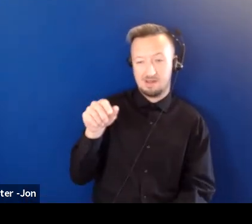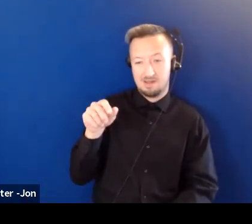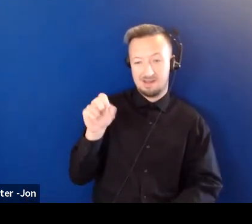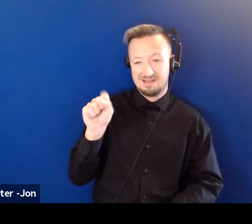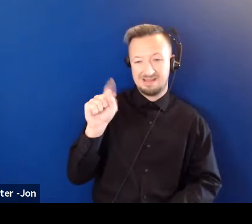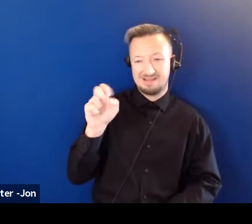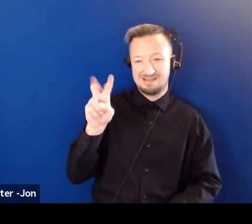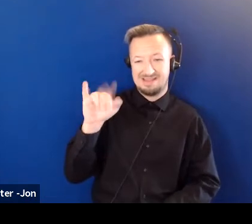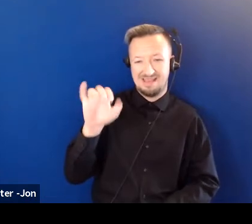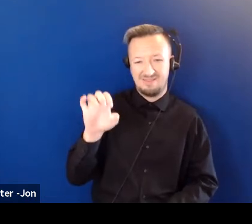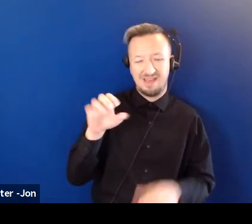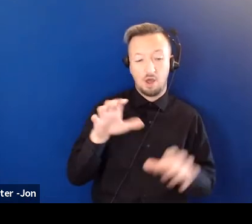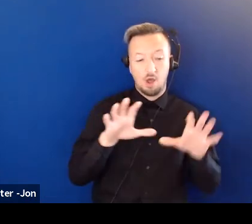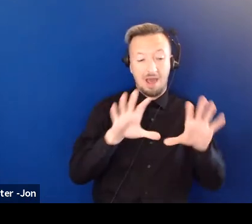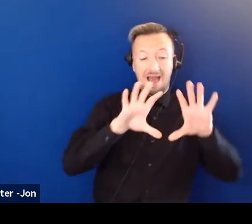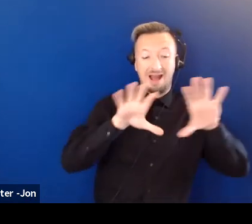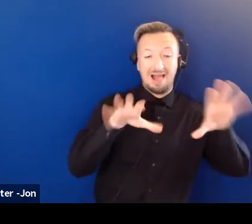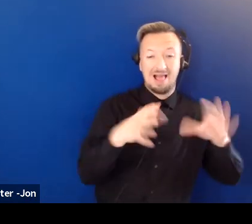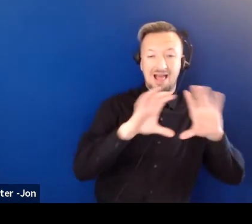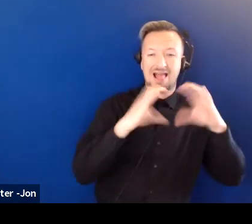in the classroom?